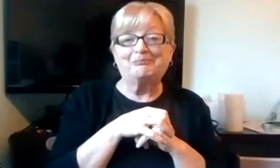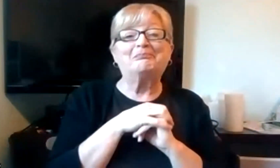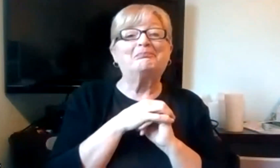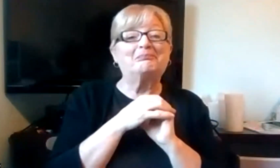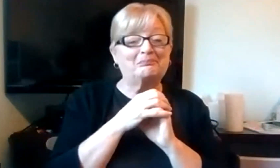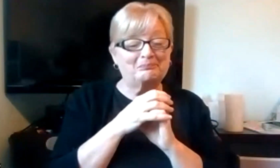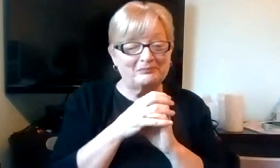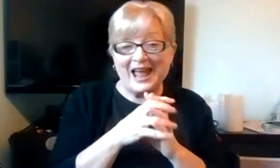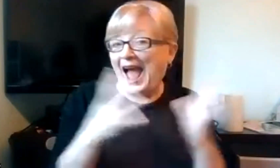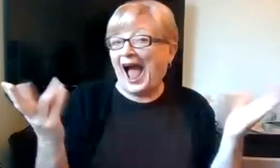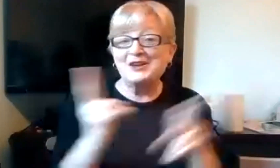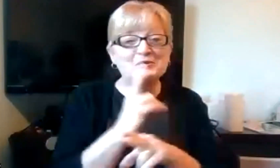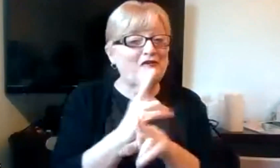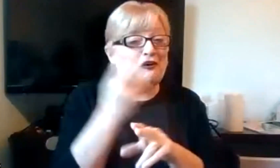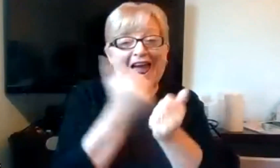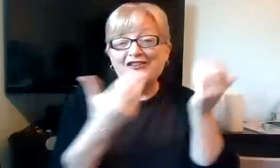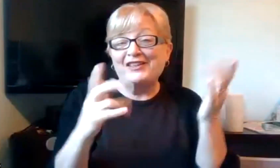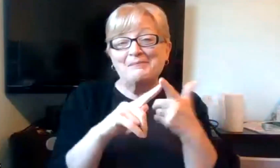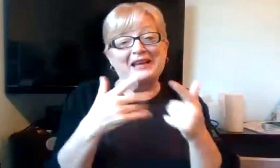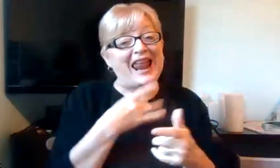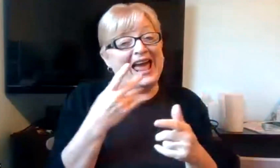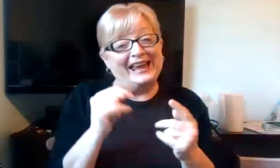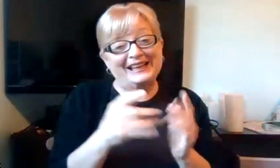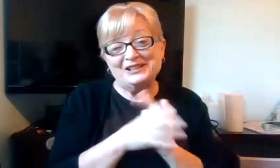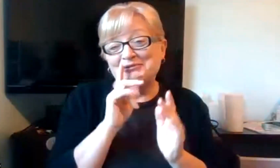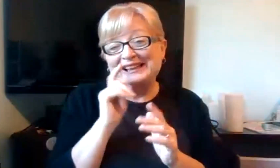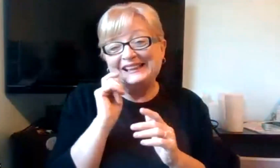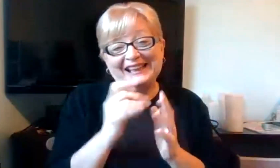don't know. I use it for everything because I like it. It's neat.